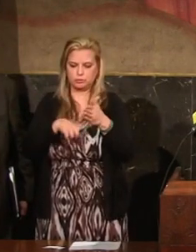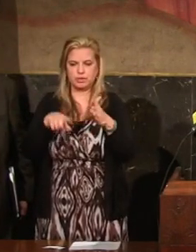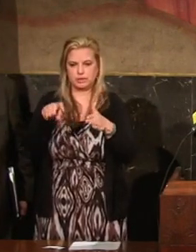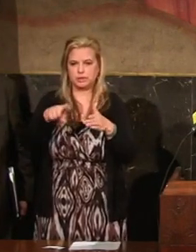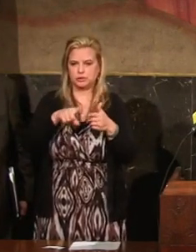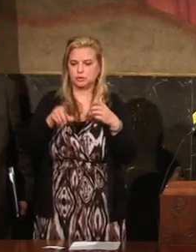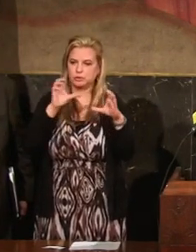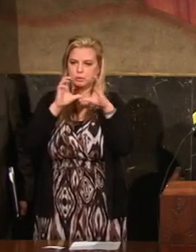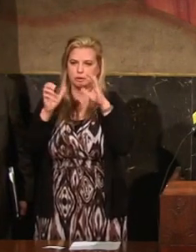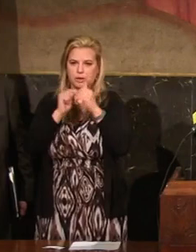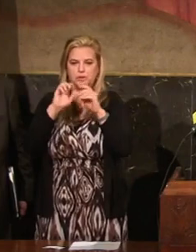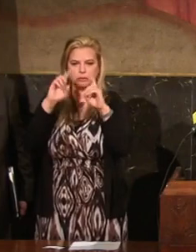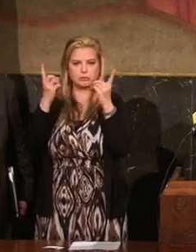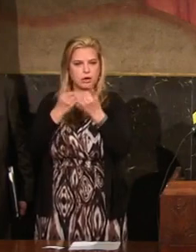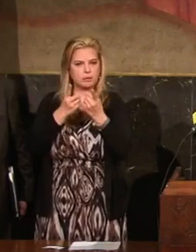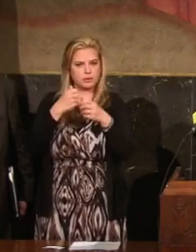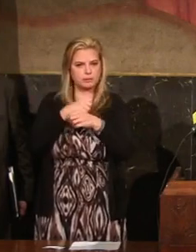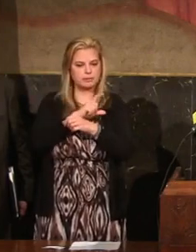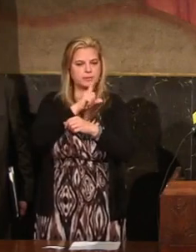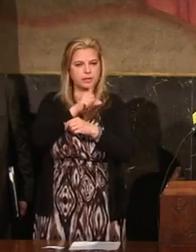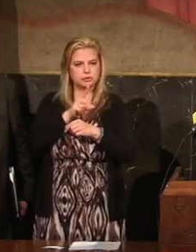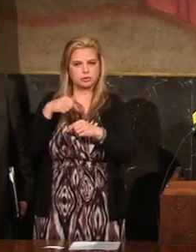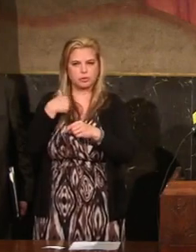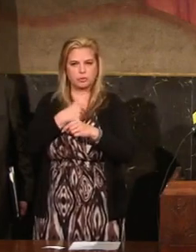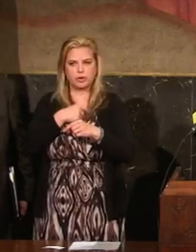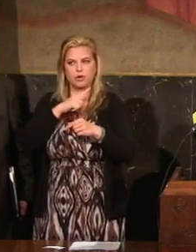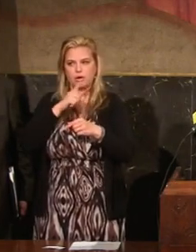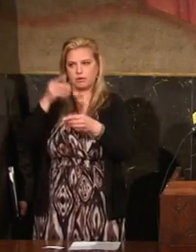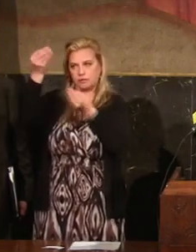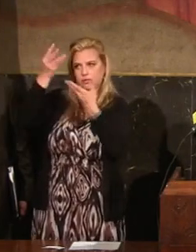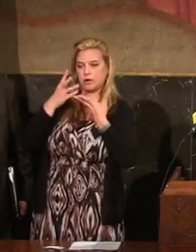to communicate with the department to make sure that we're